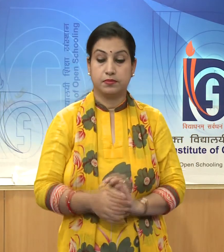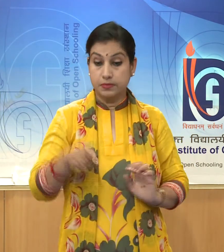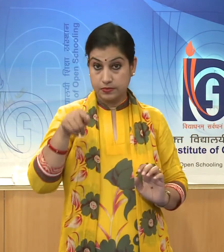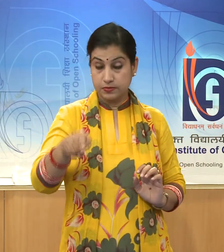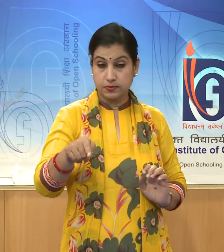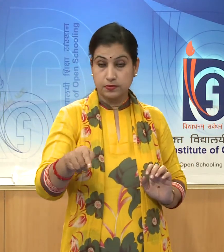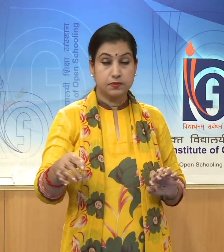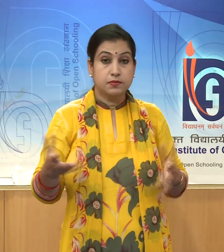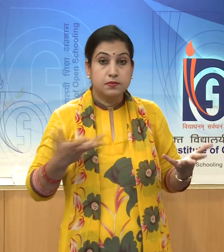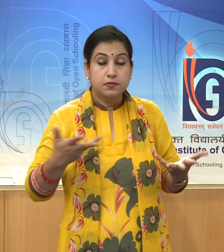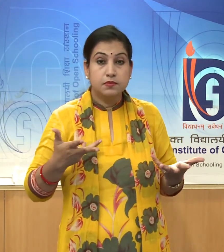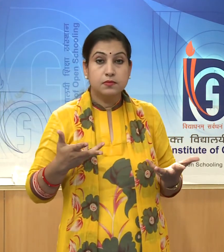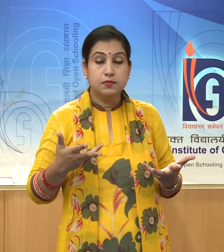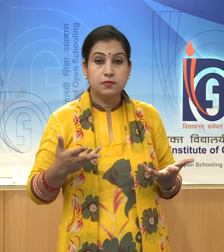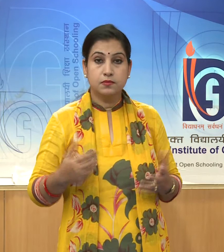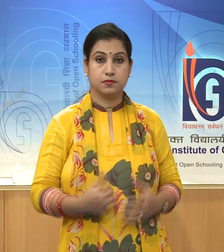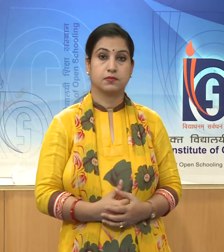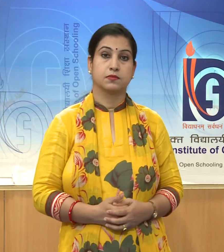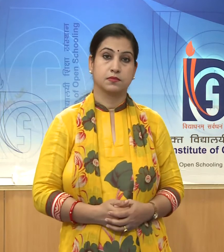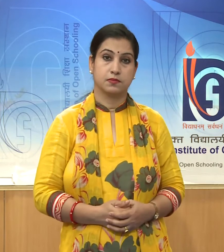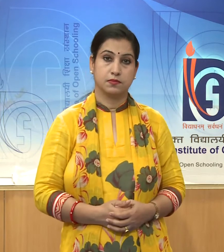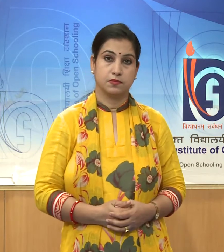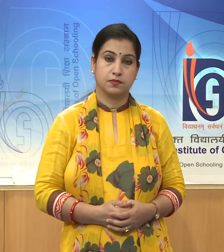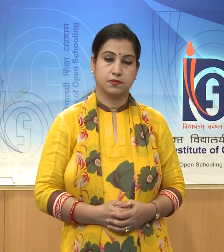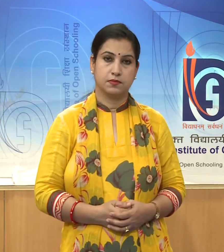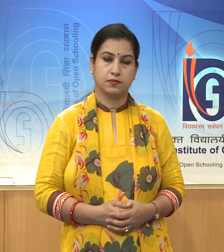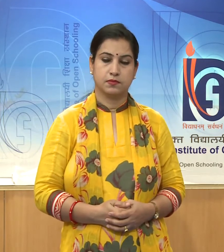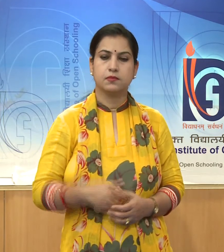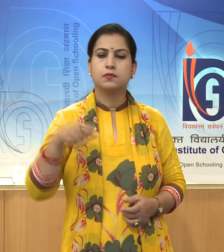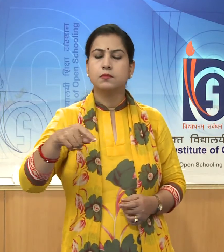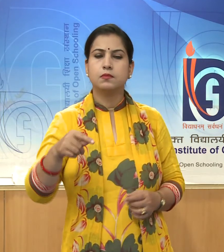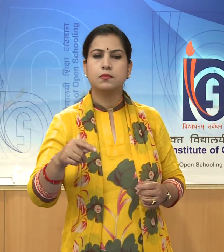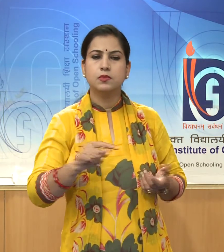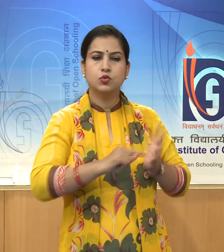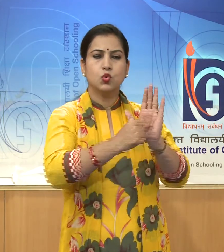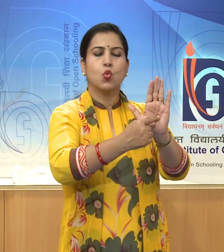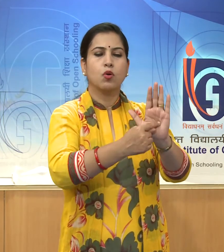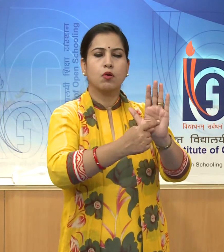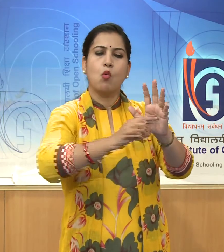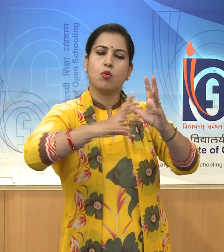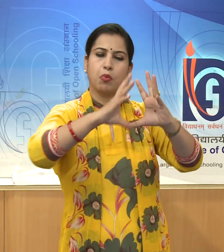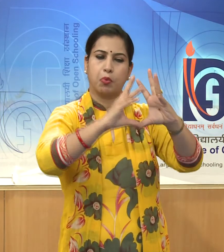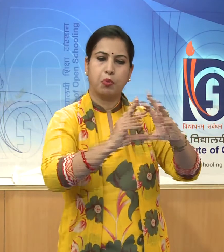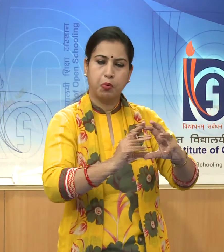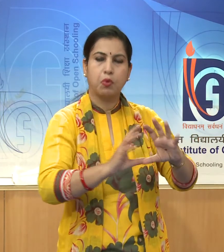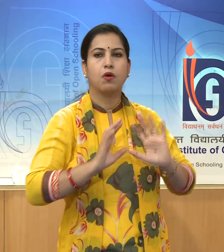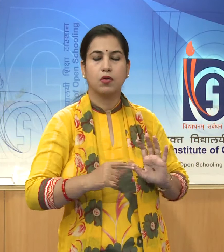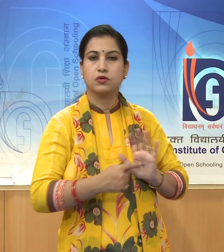which tends to produce an effect to mark